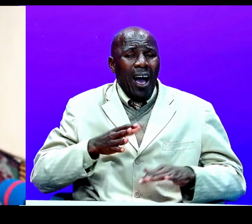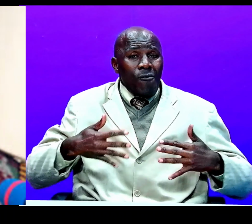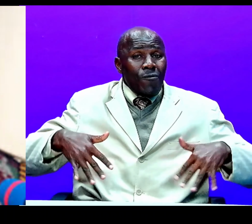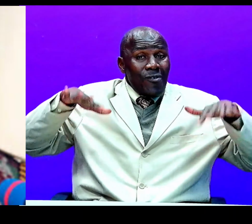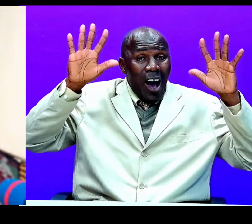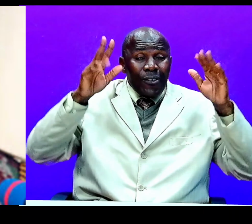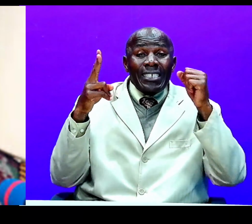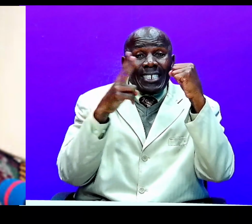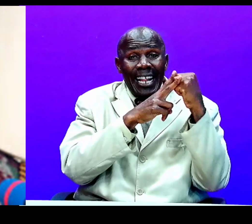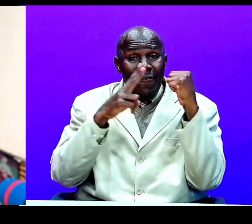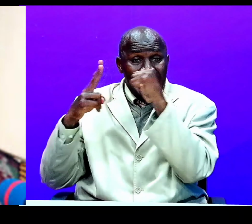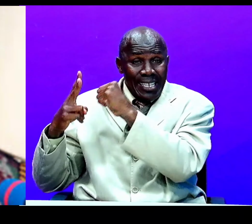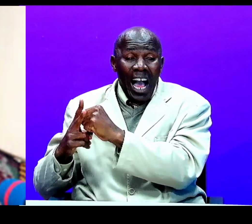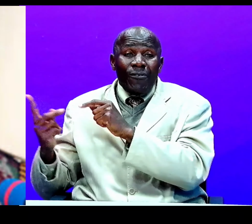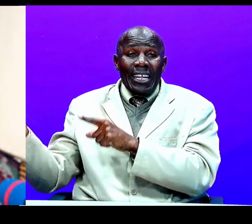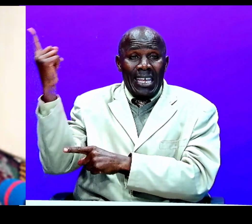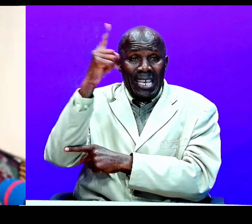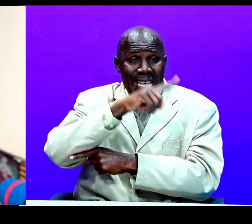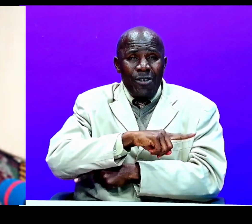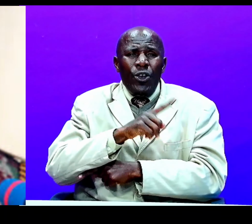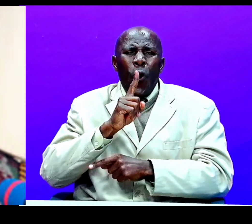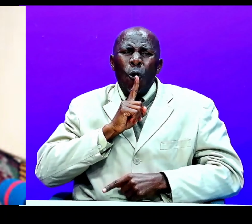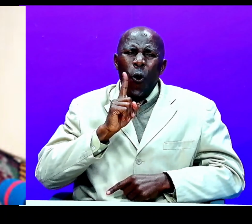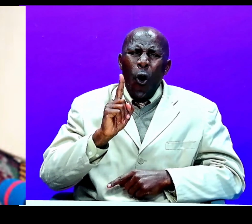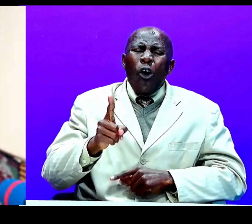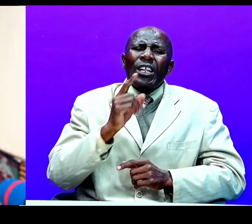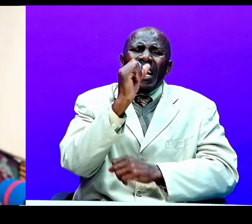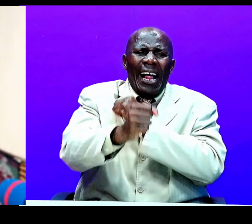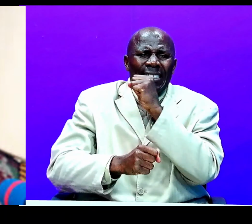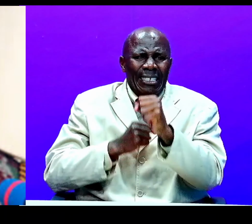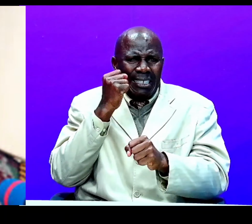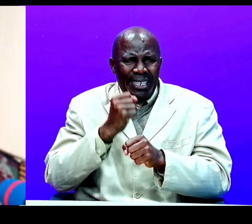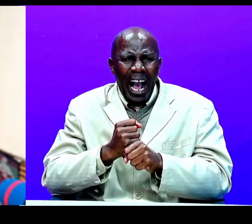Finally, while staying informed is important,